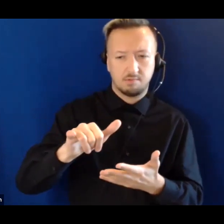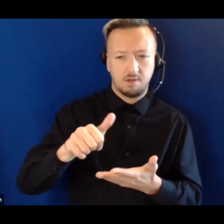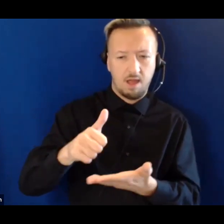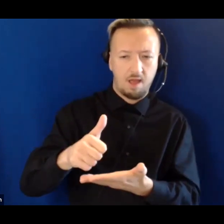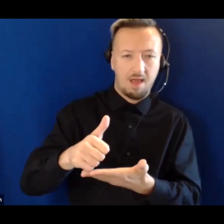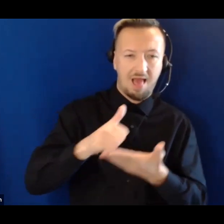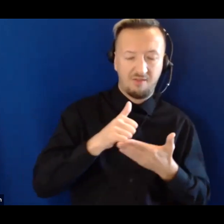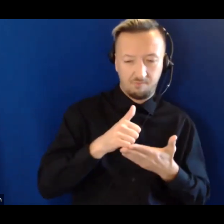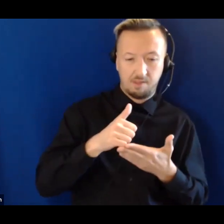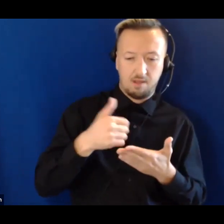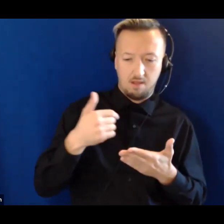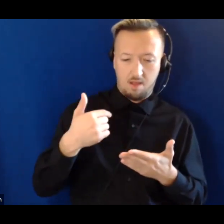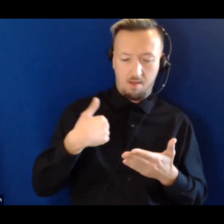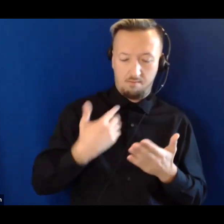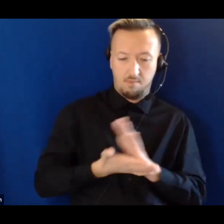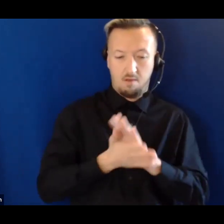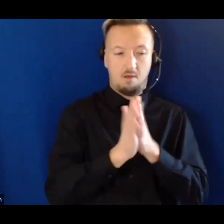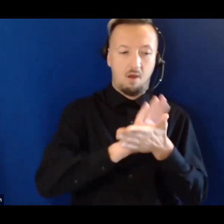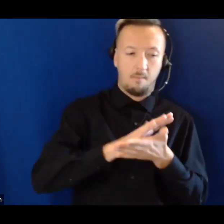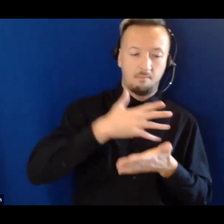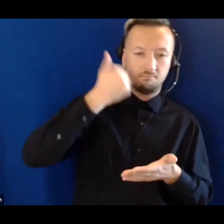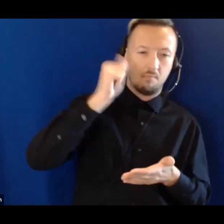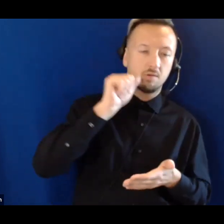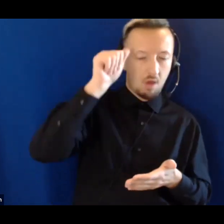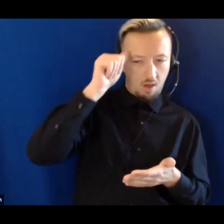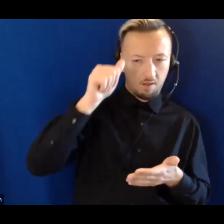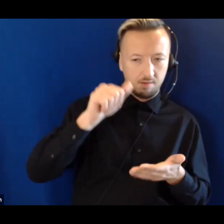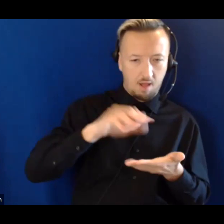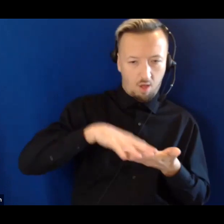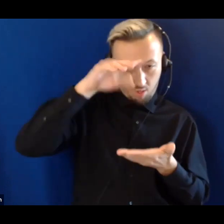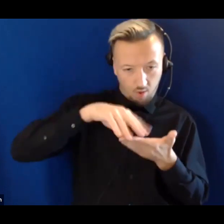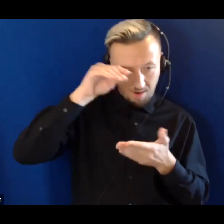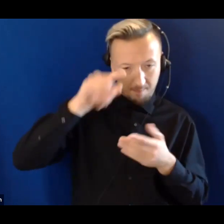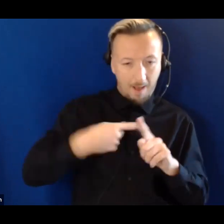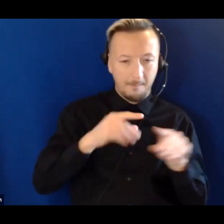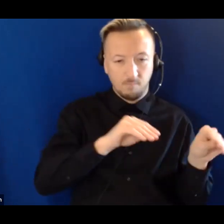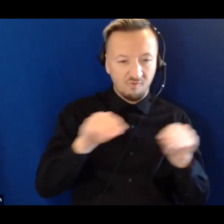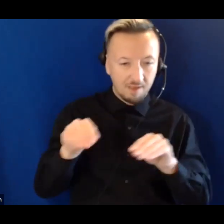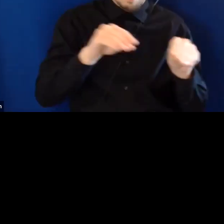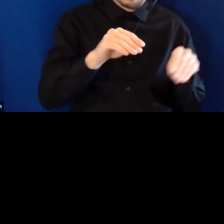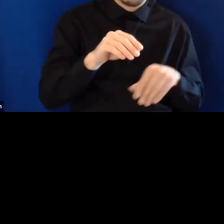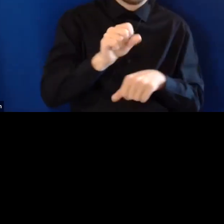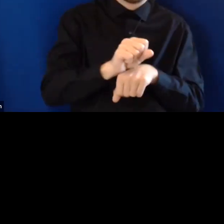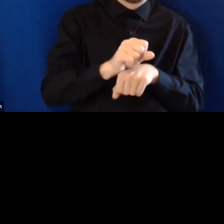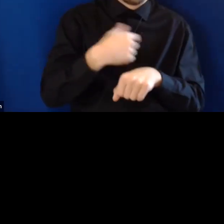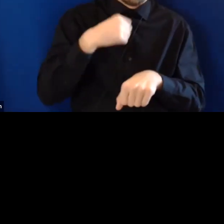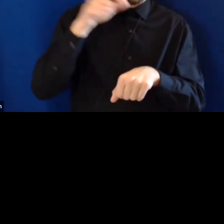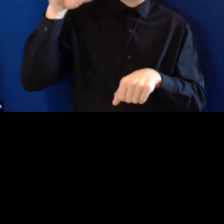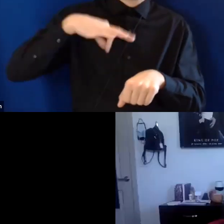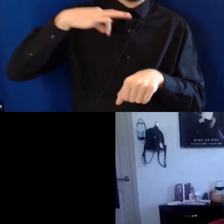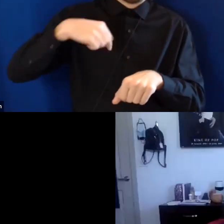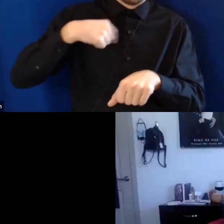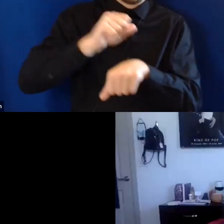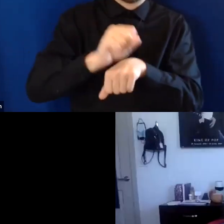movement work as an adult. I worked at centers in Pittsburgh, Pennsylvania, three different centers. Some